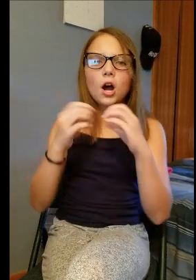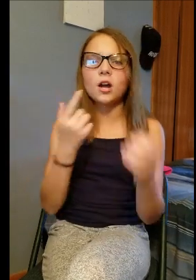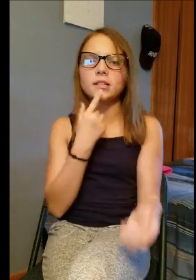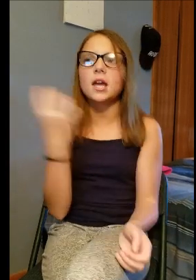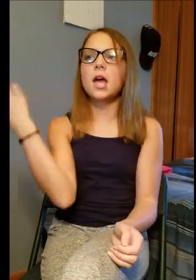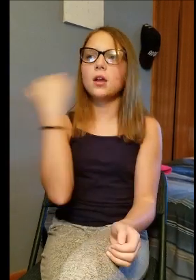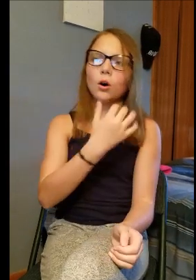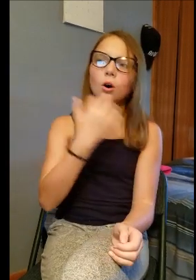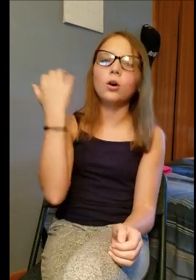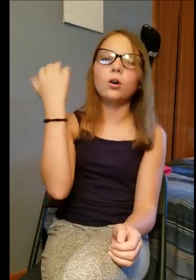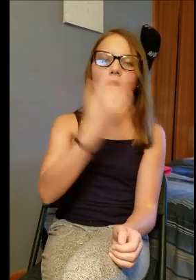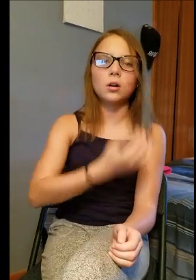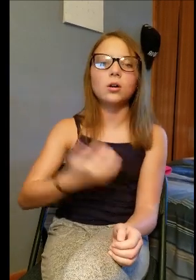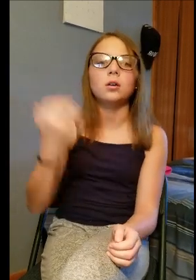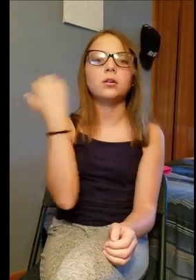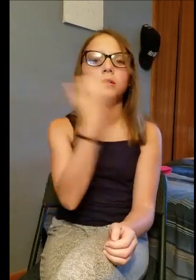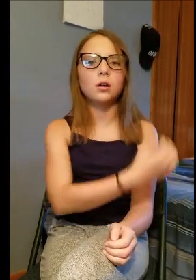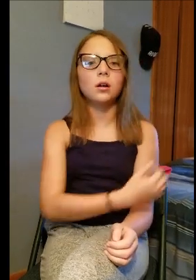heart say You ain't nobody